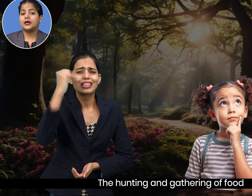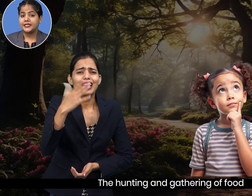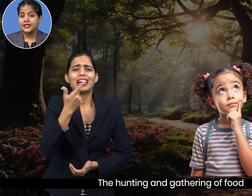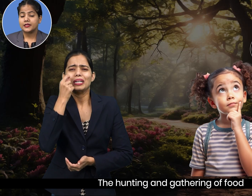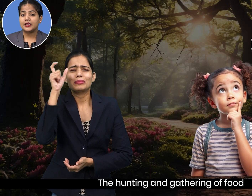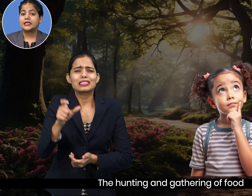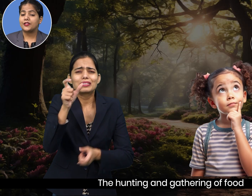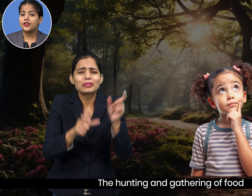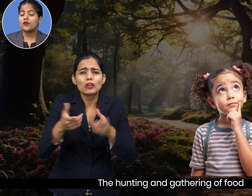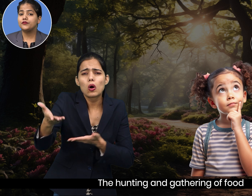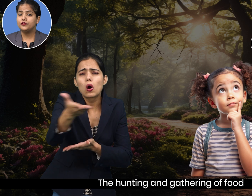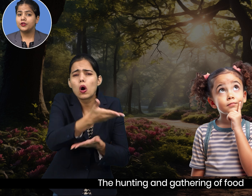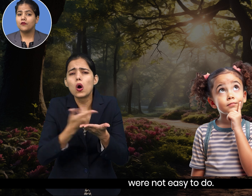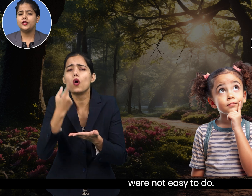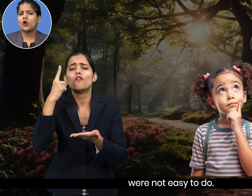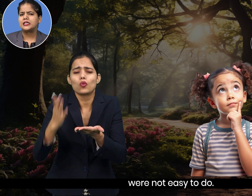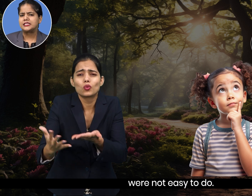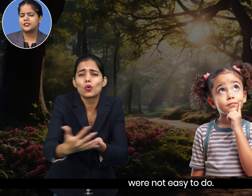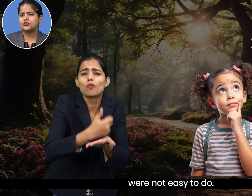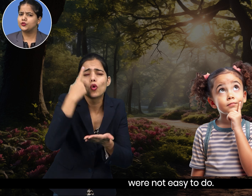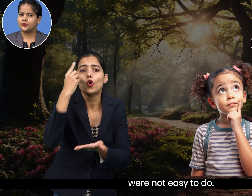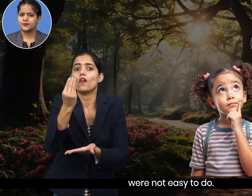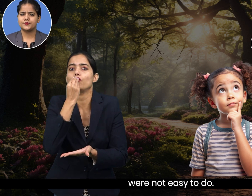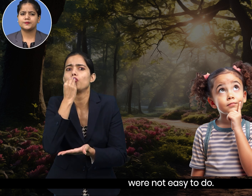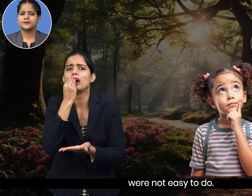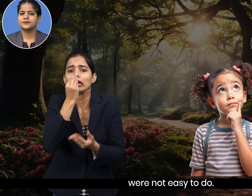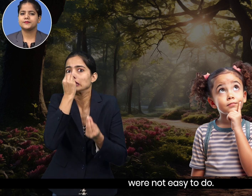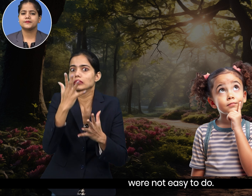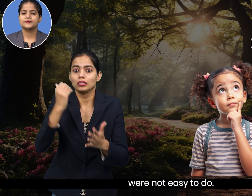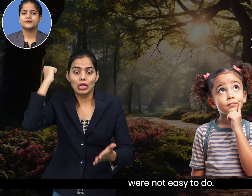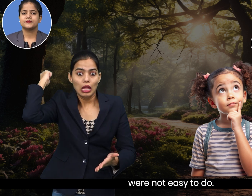The hunting and gathering of food were not easy to do.